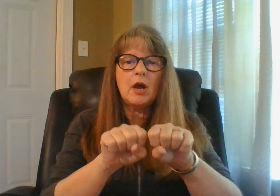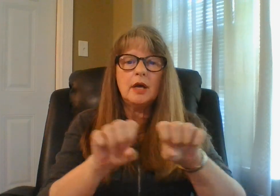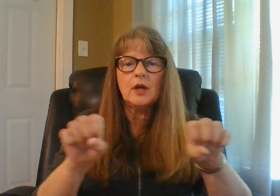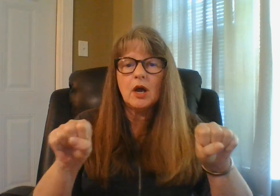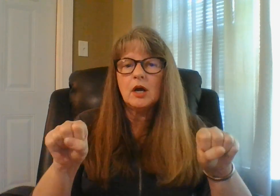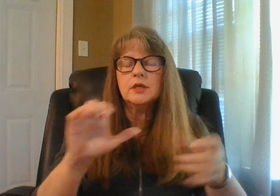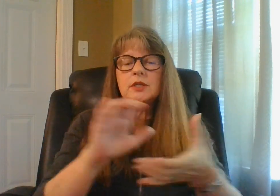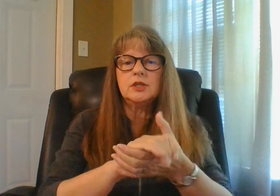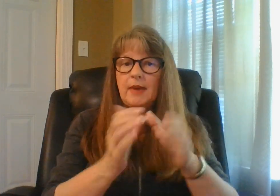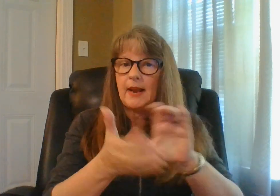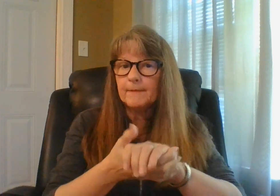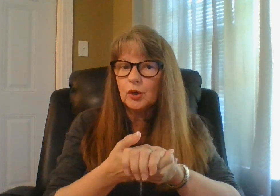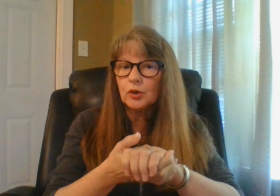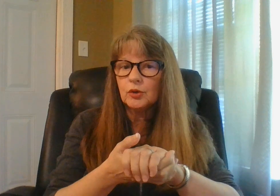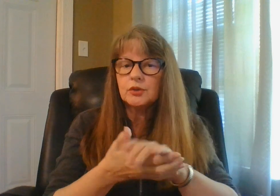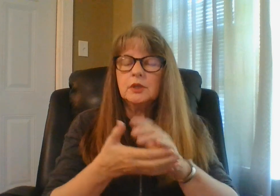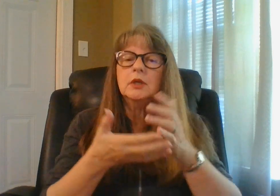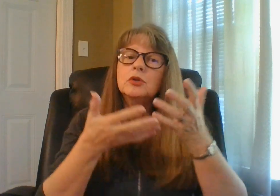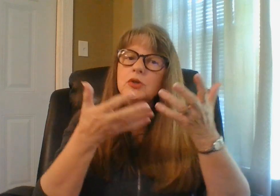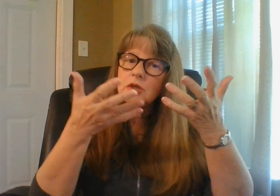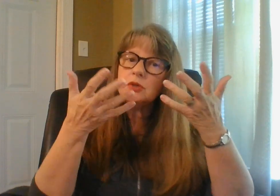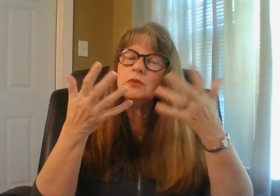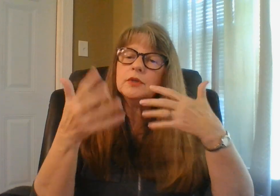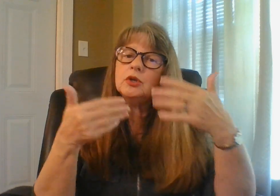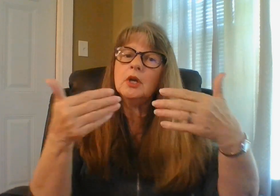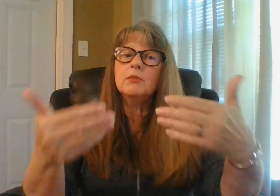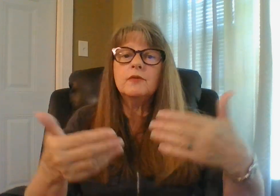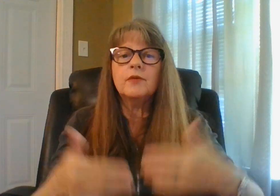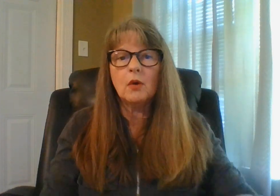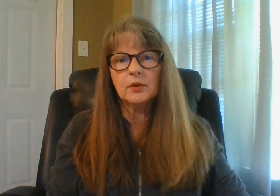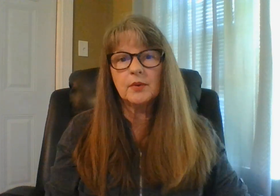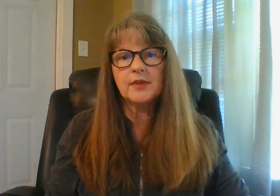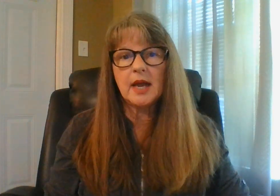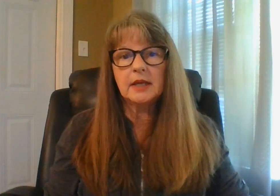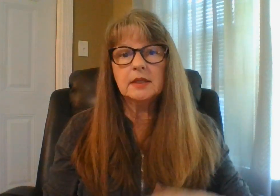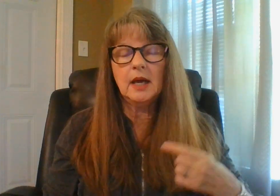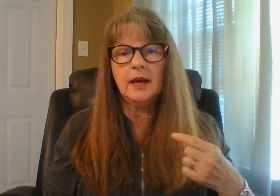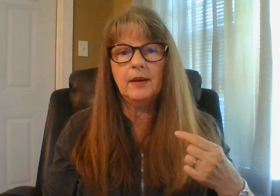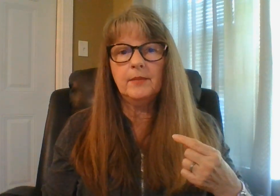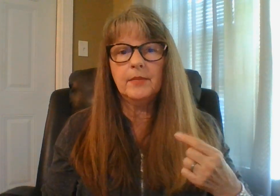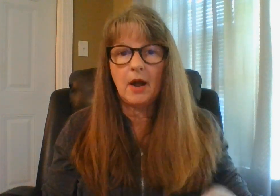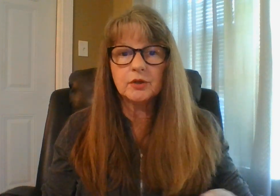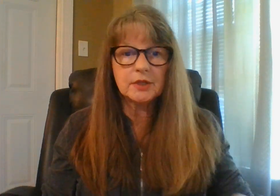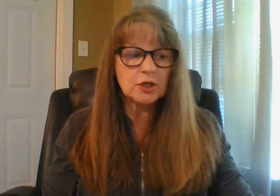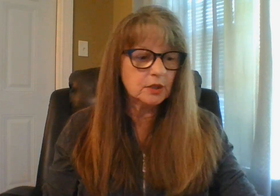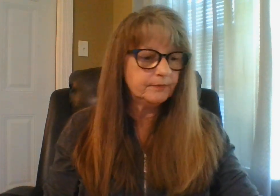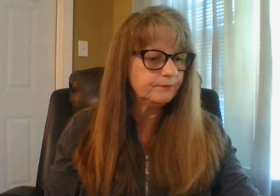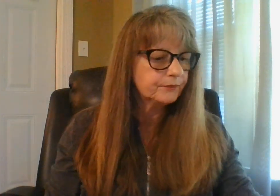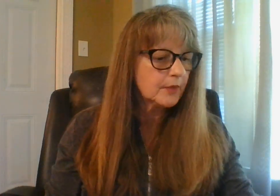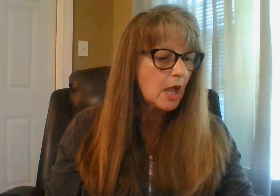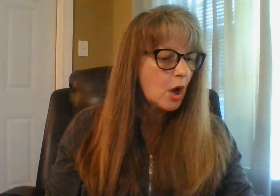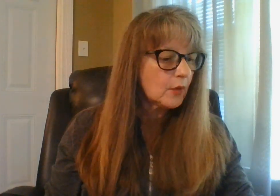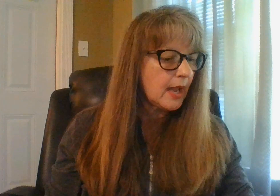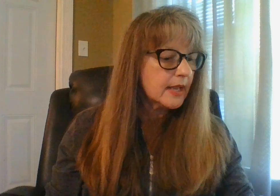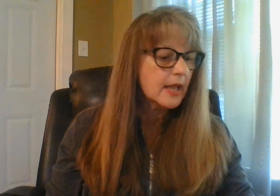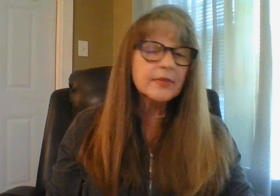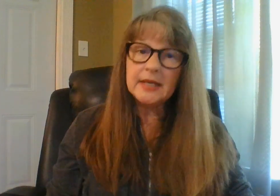hot dogs and some hamburgers. Then you can move forward with that conversation. Okay, the